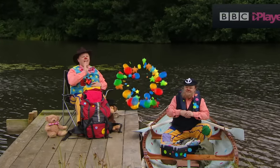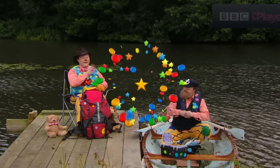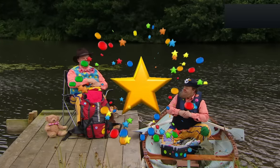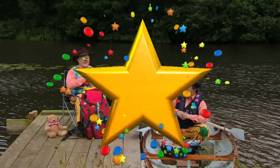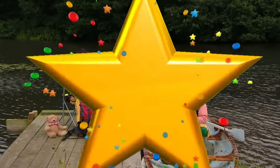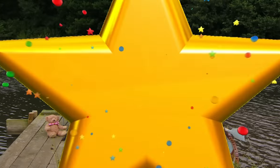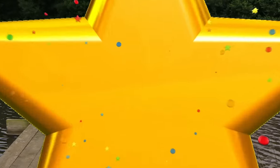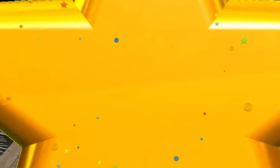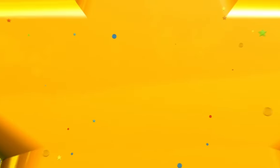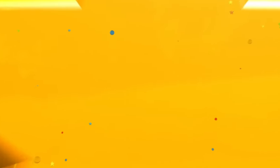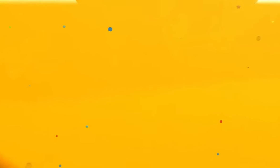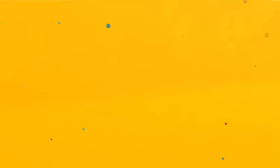friends.